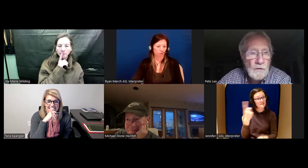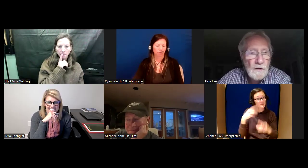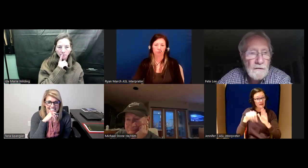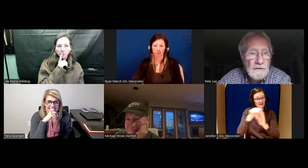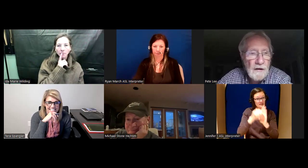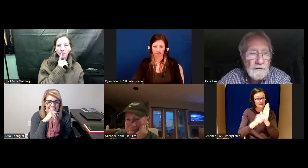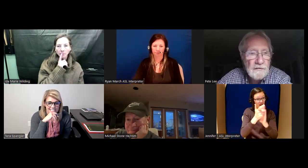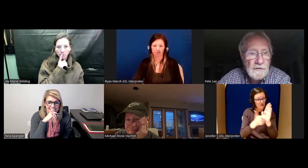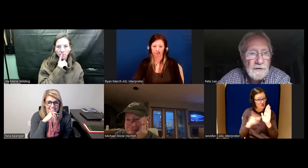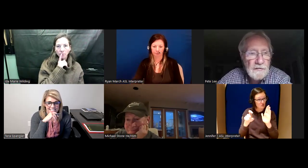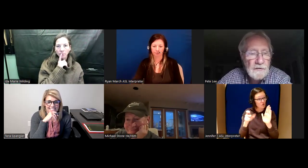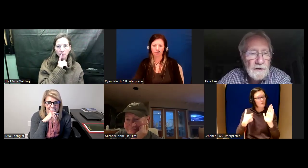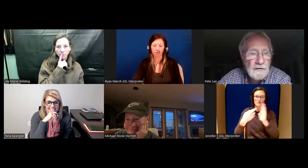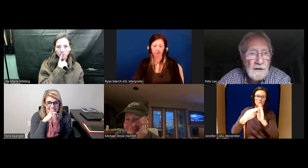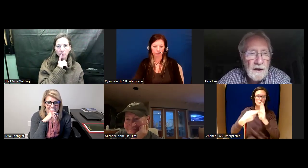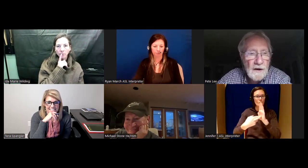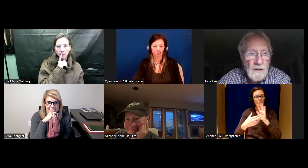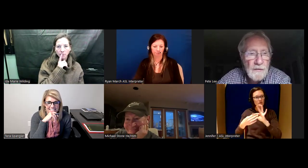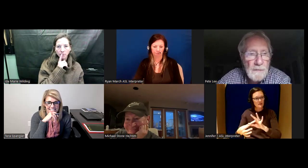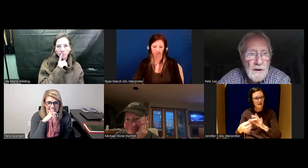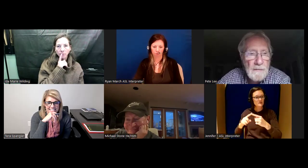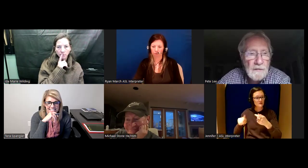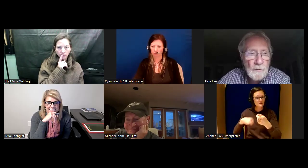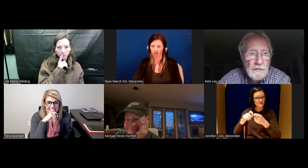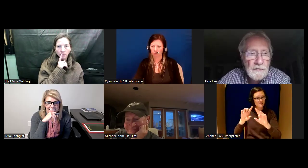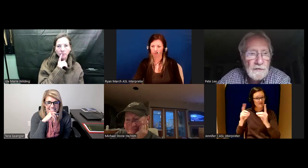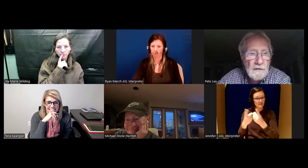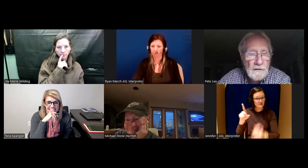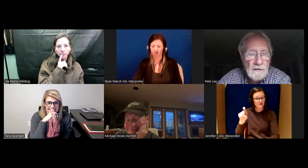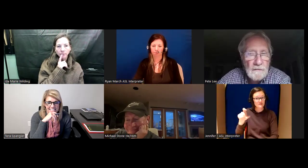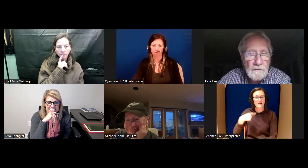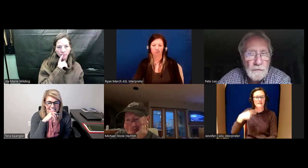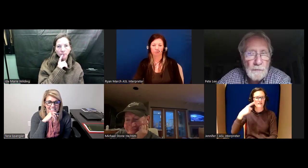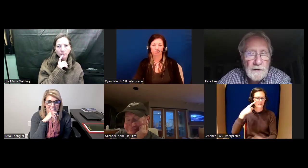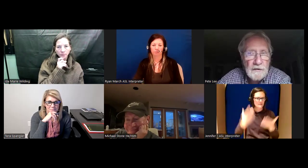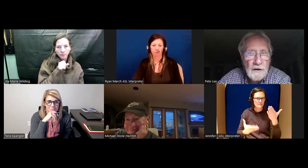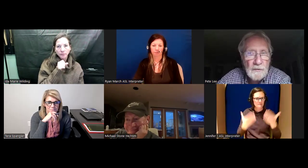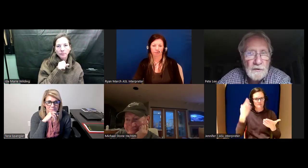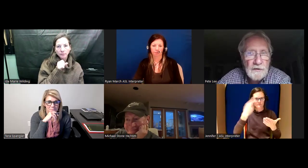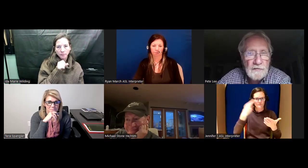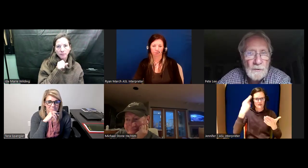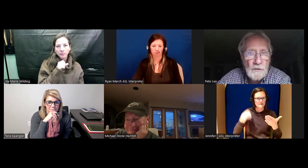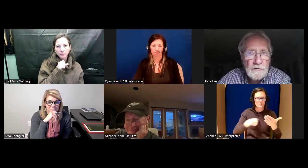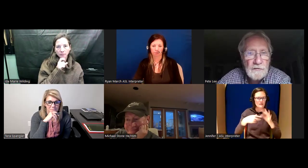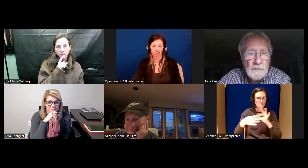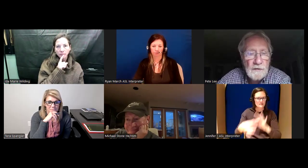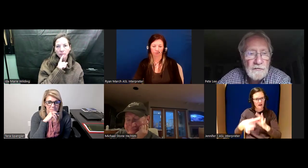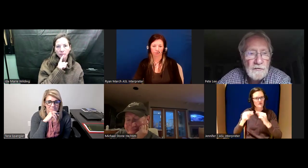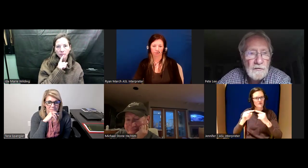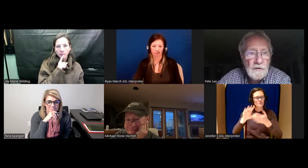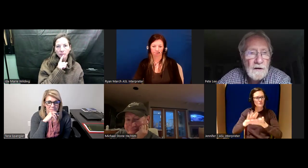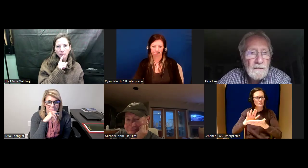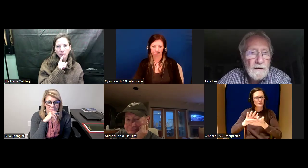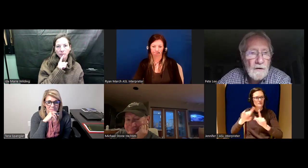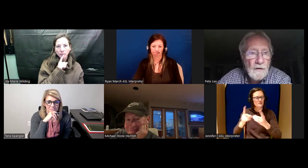rule that ties us to the district? And I think maybe the reason for being tied to a district was to